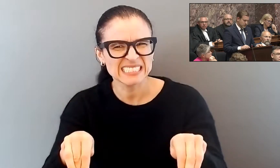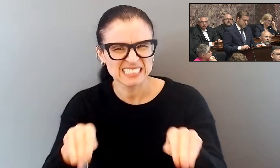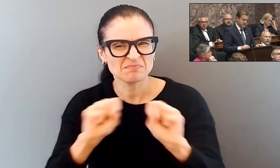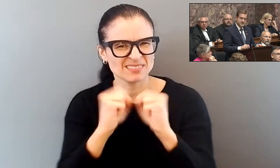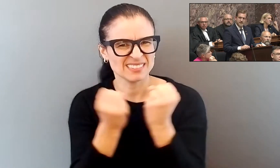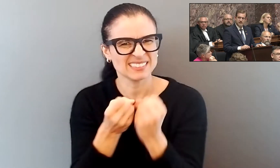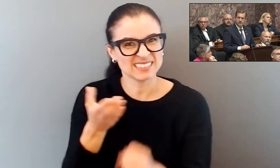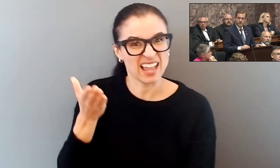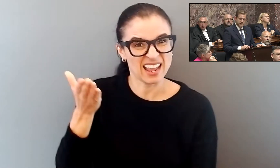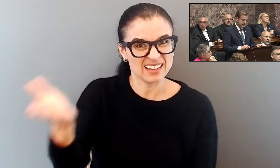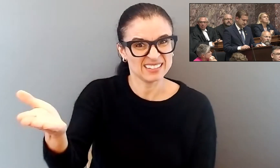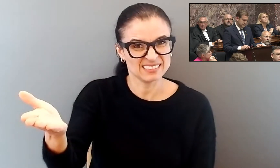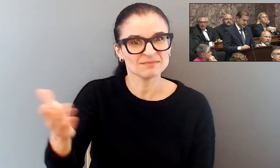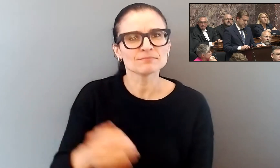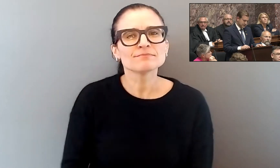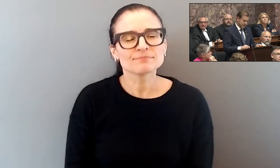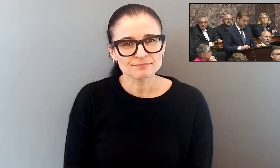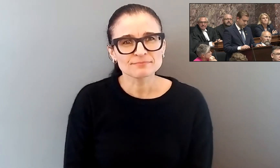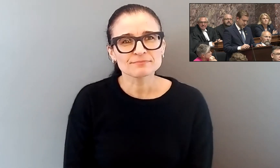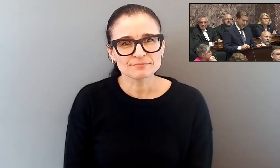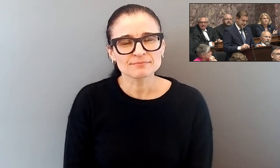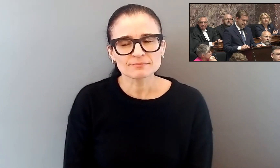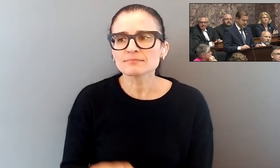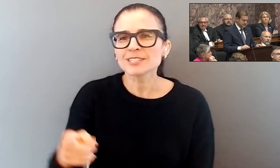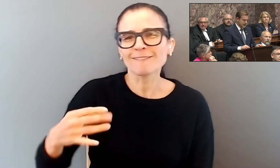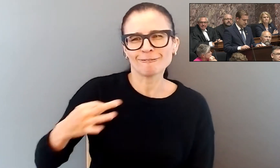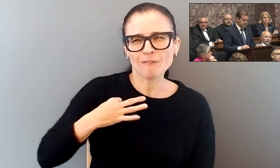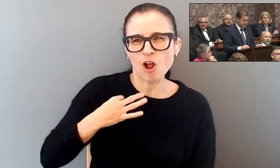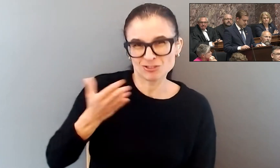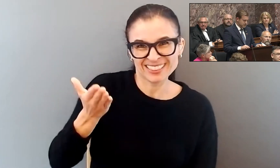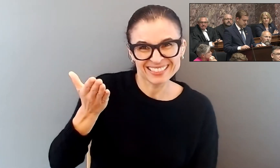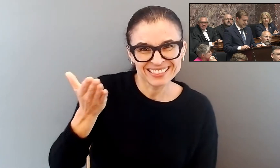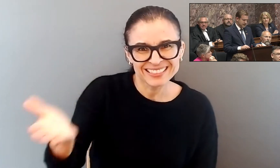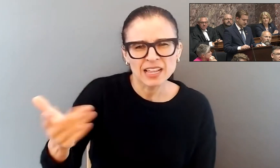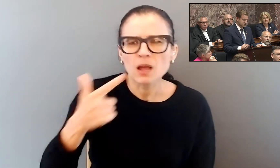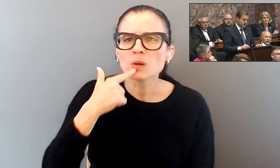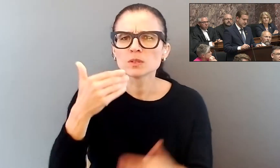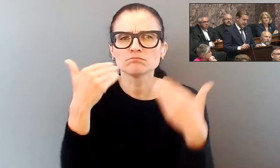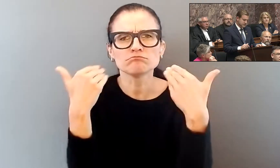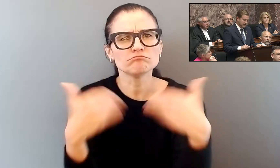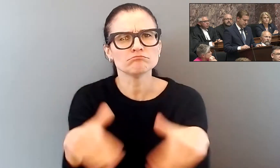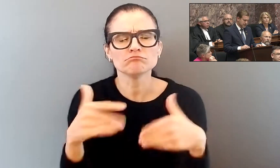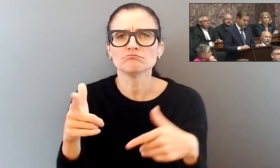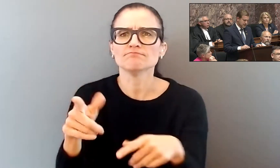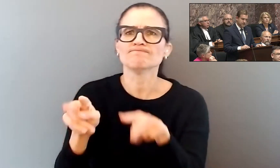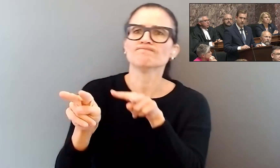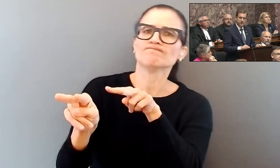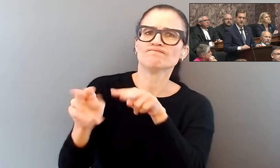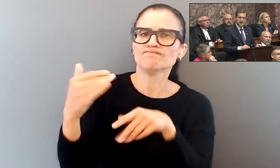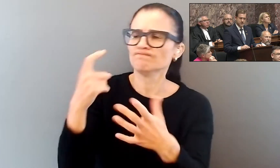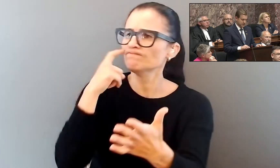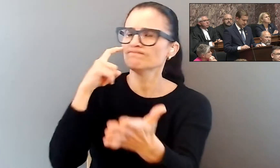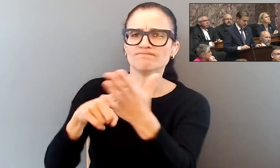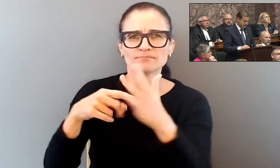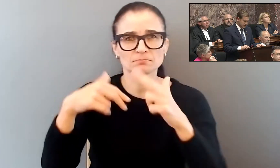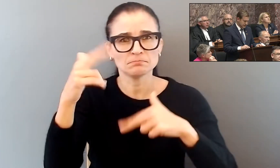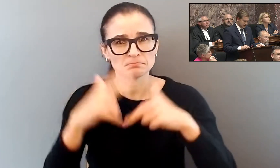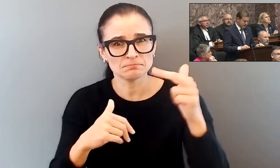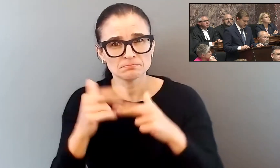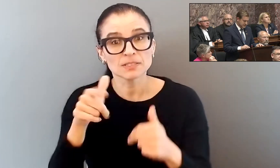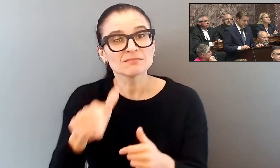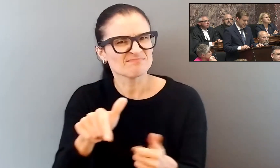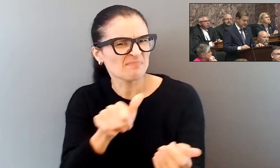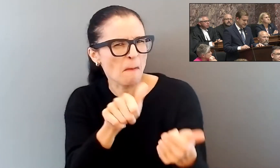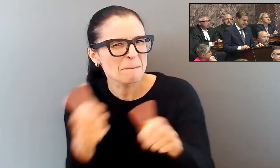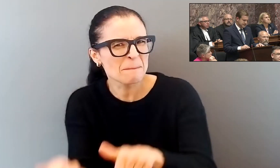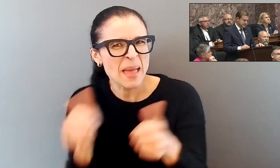of the most distinctive buildings in BC, an 8-sided Baptist church that has stood in downtown Peachland for over a century.